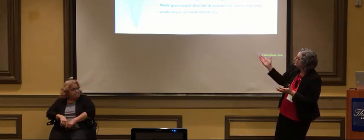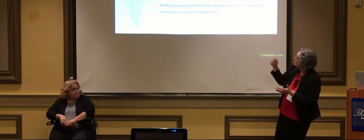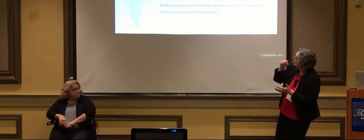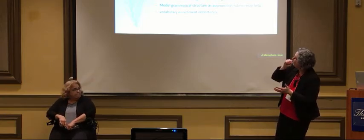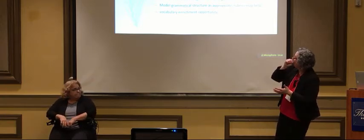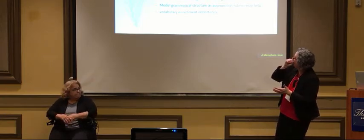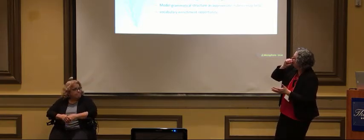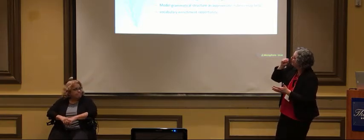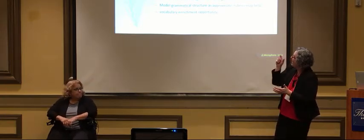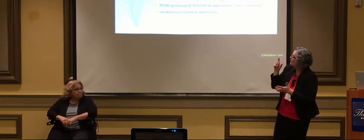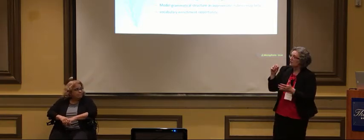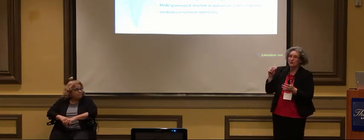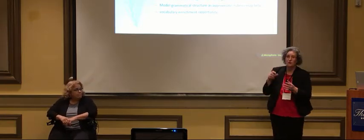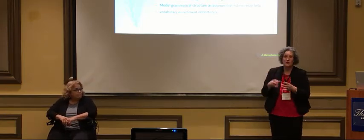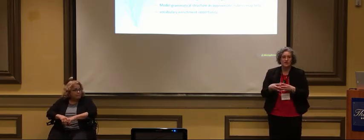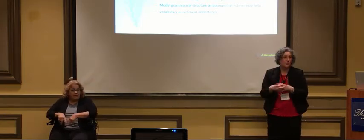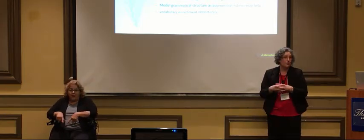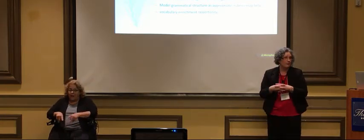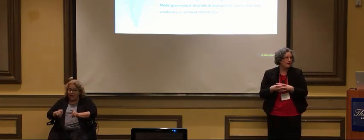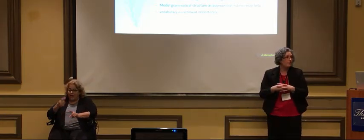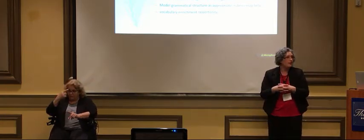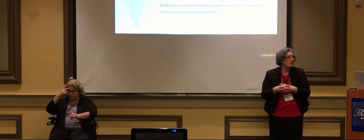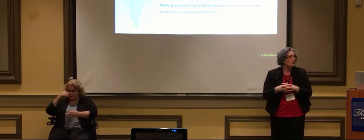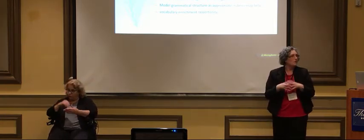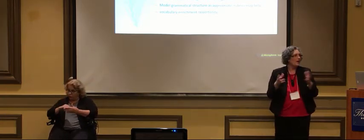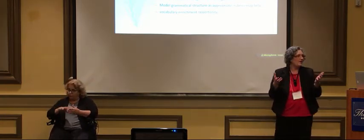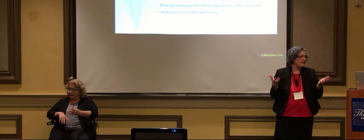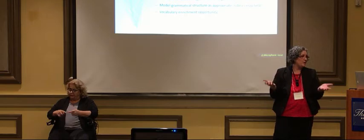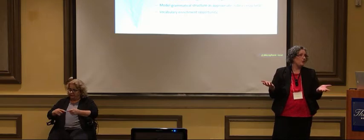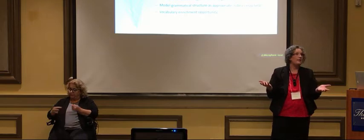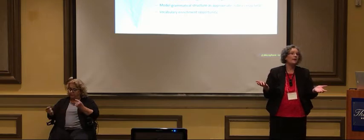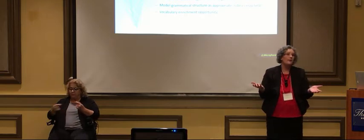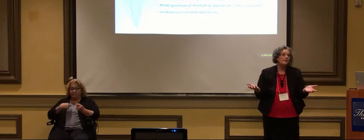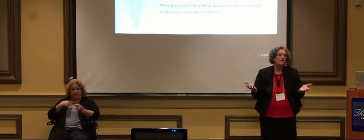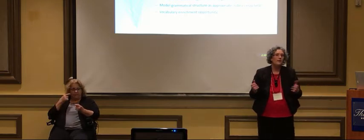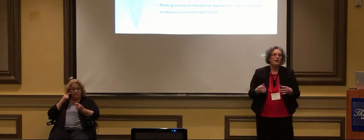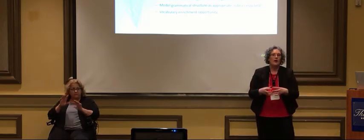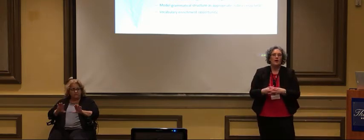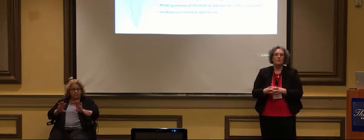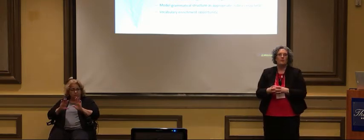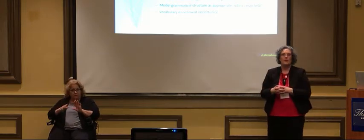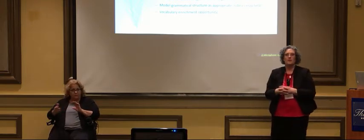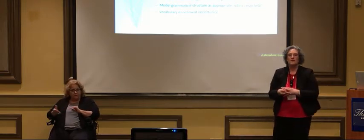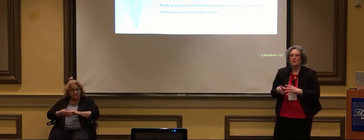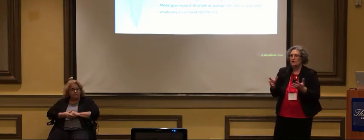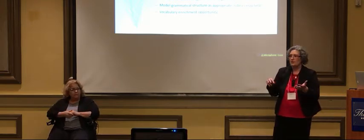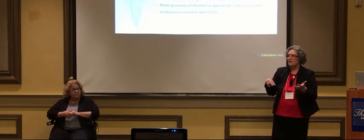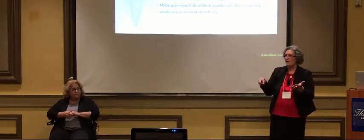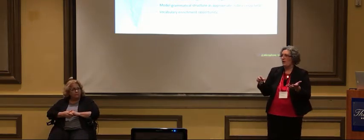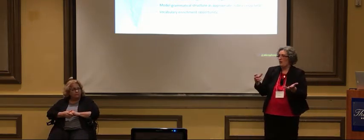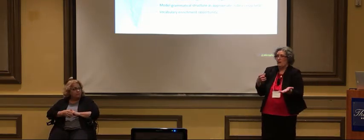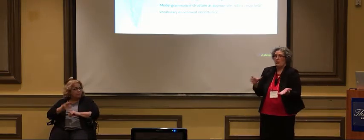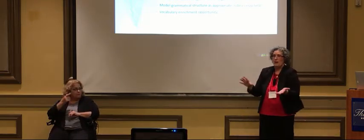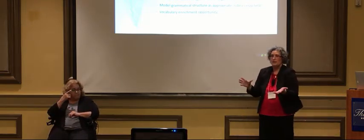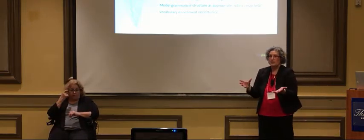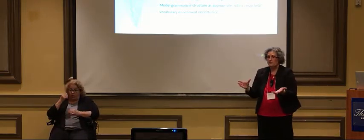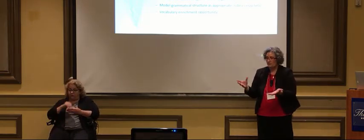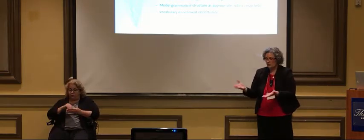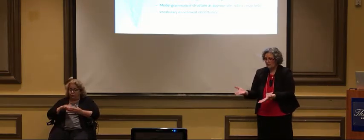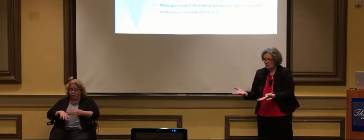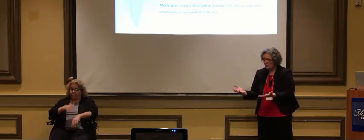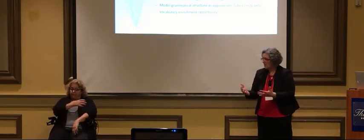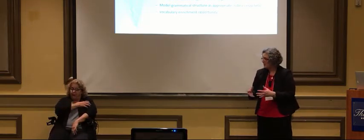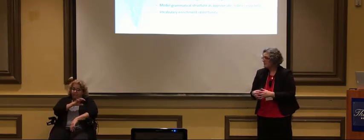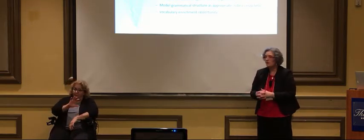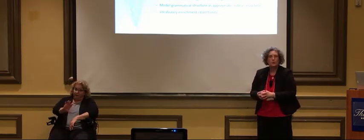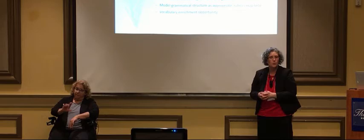It does allow for student disagreement, which I think is a great thing, because the students, it empowers them